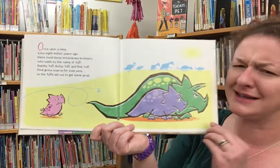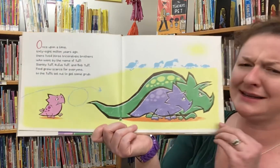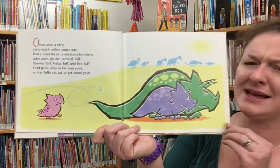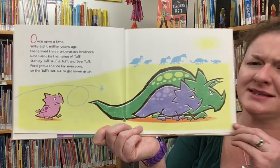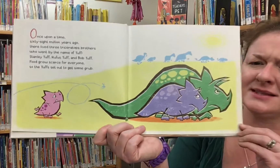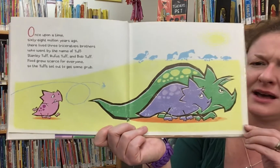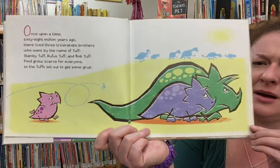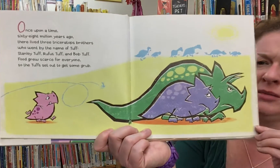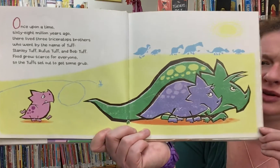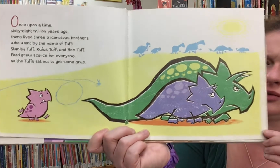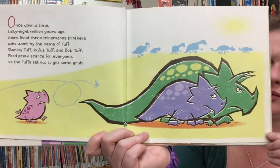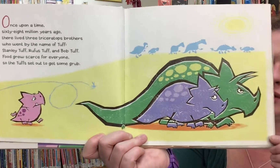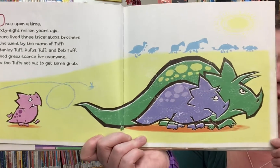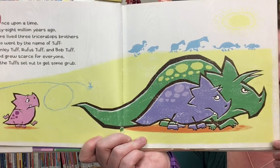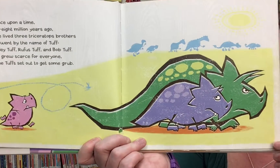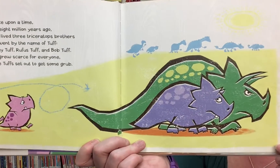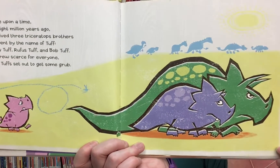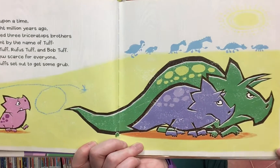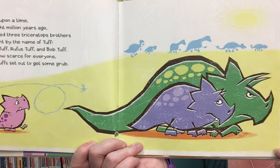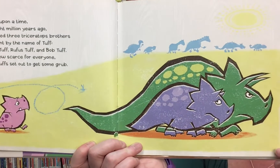get some grub.